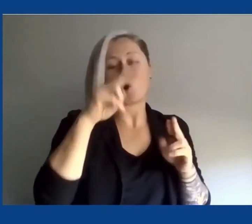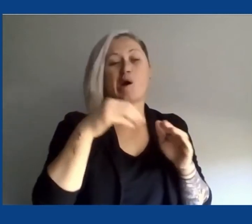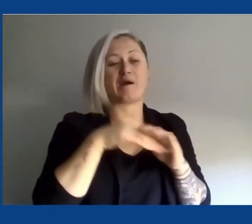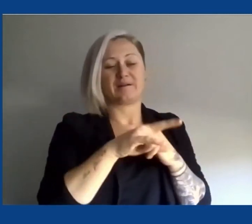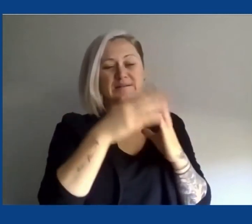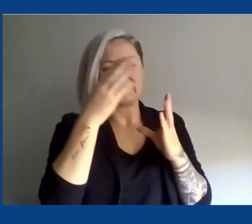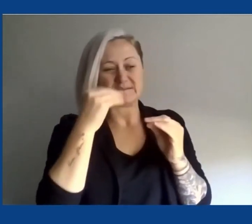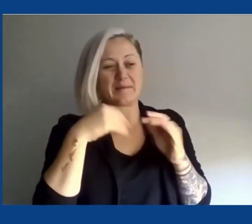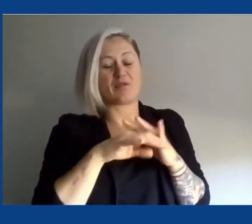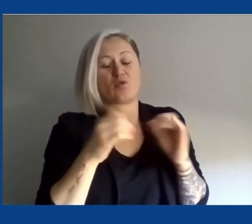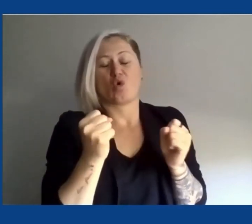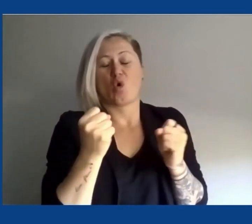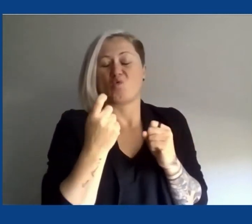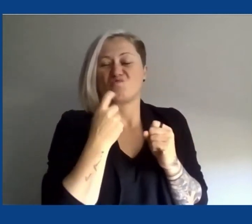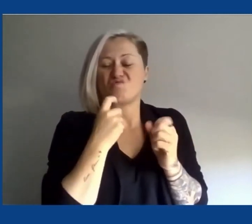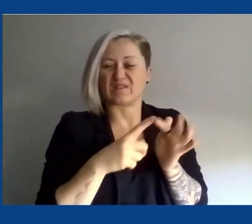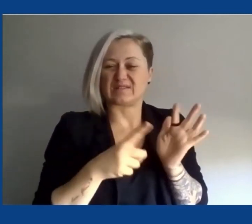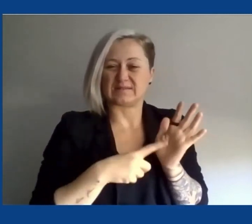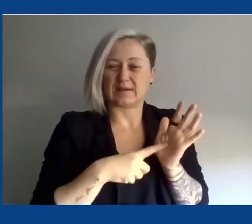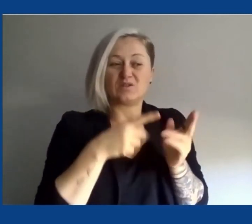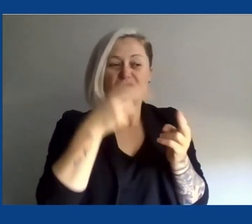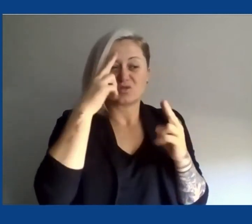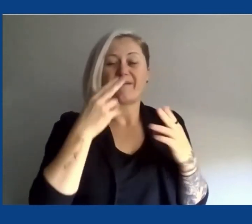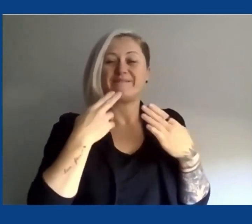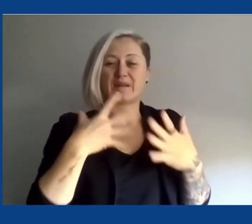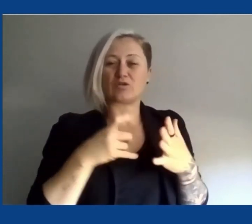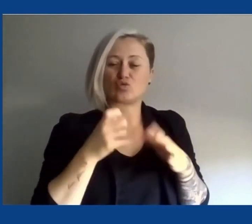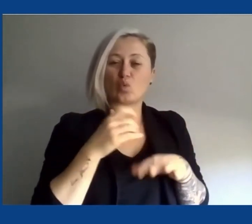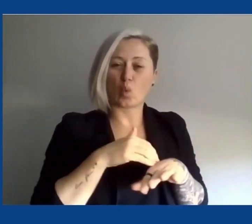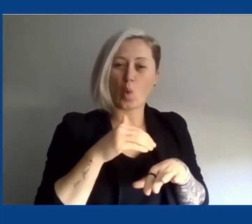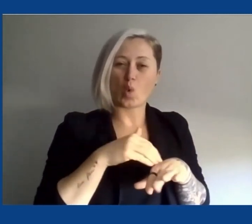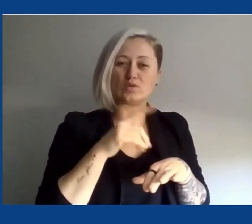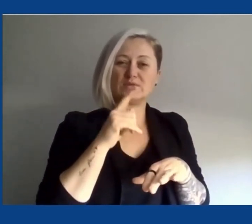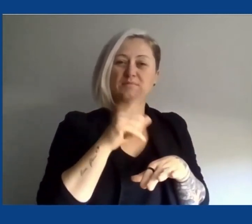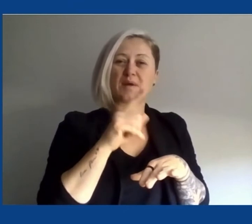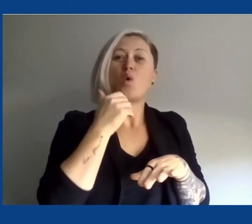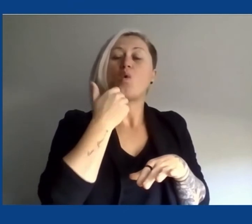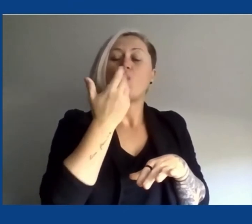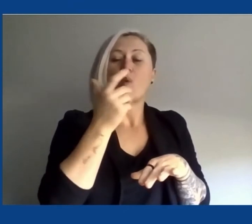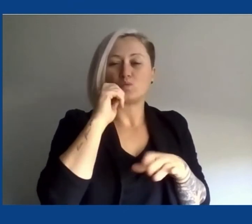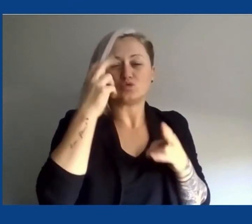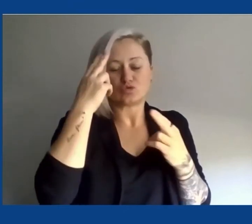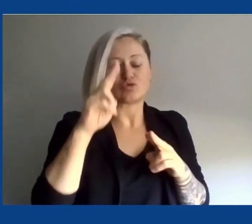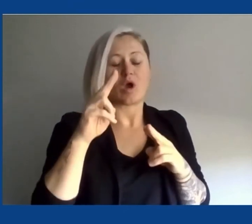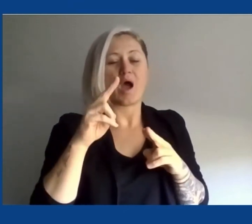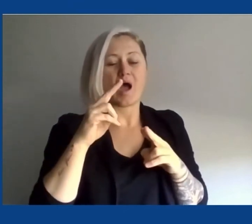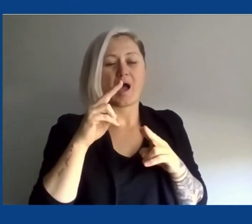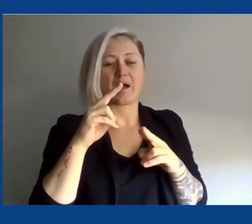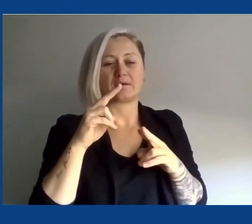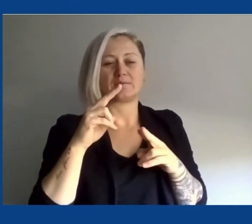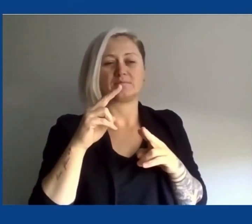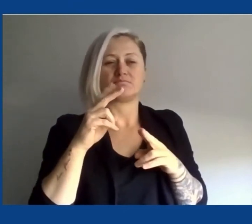cell. He died of natural causes and was always likely to die suddenly due to chronic and serious heart disease. But he was entitled to die